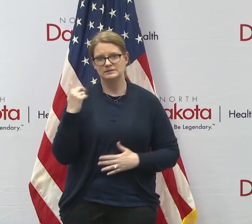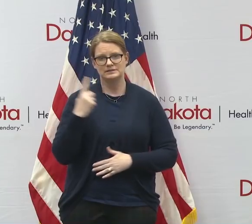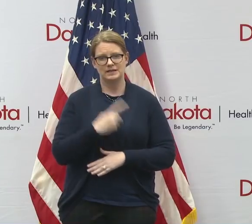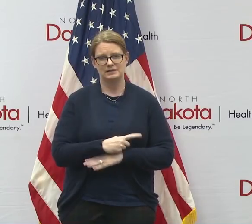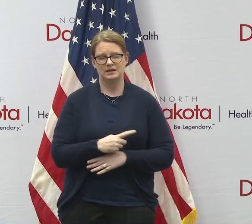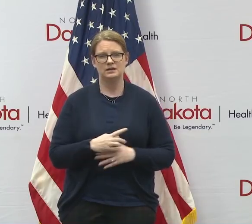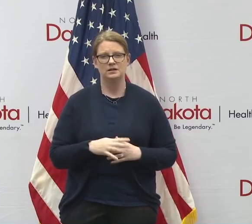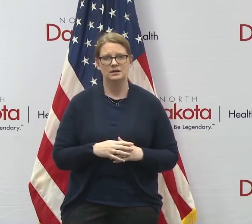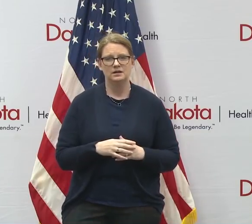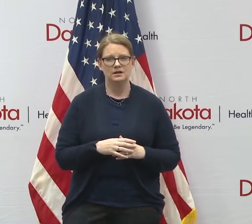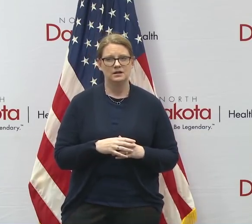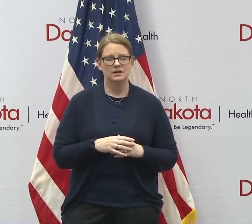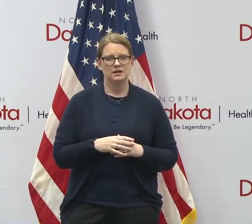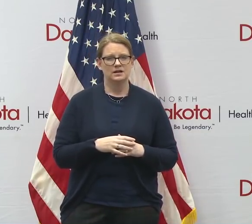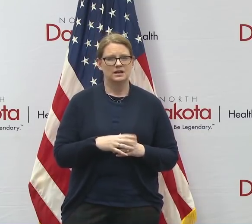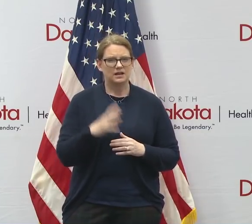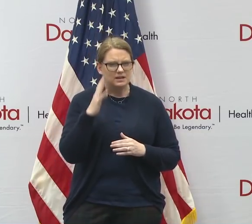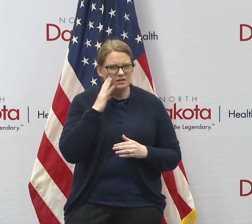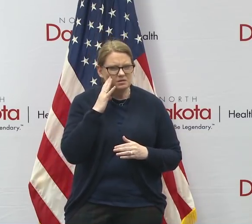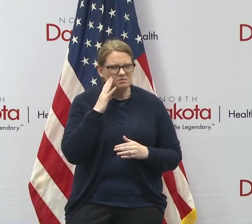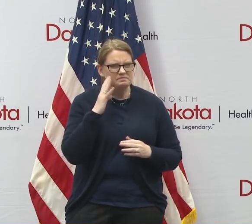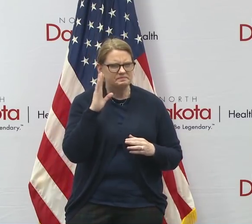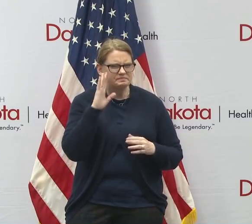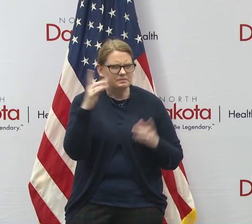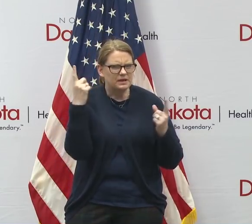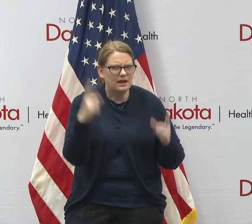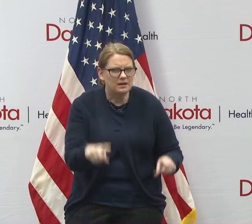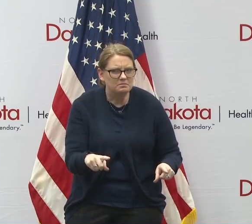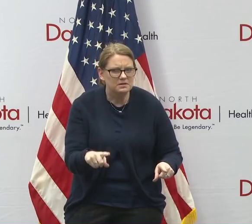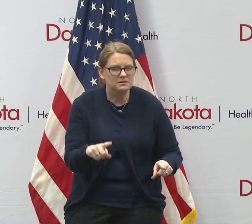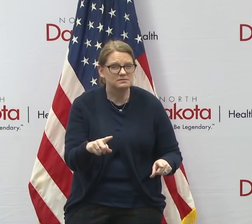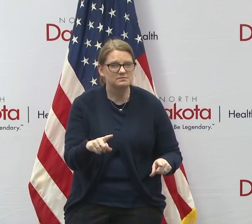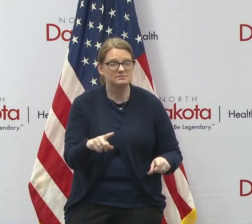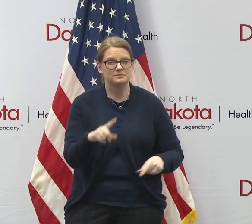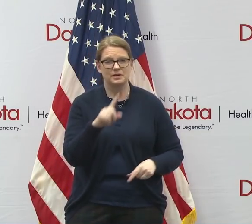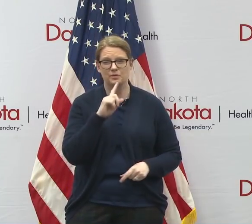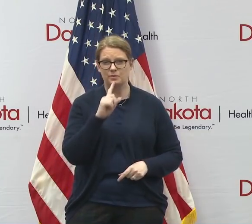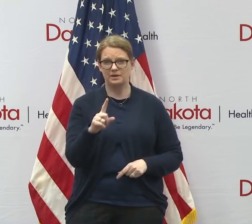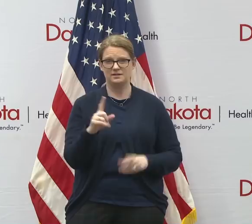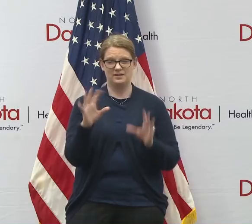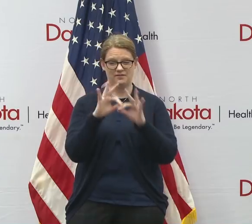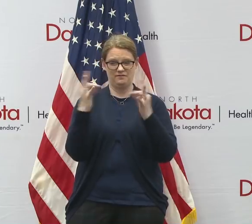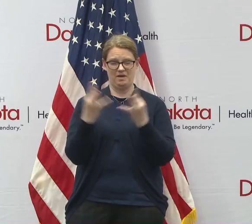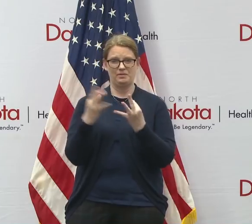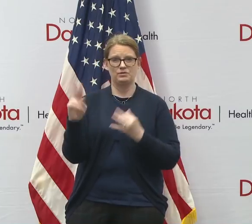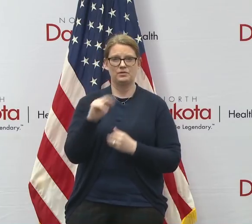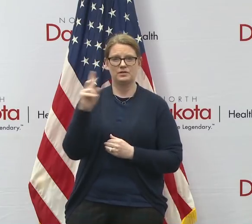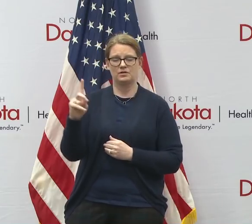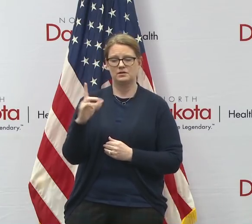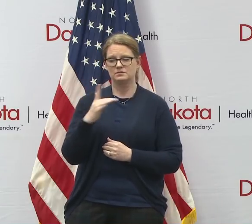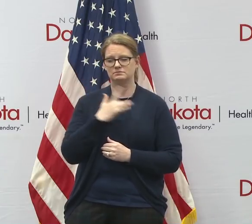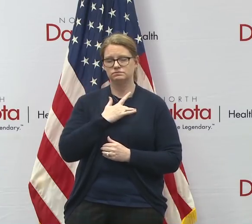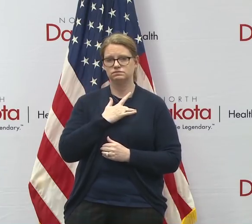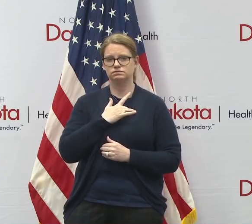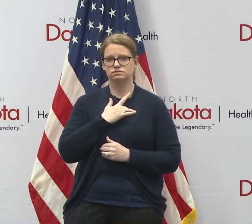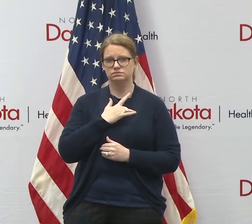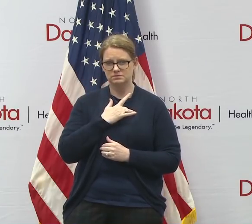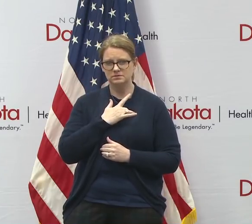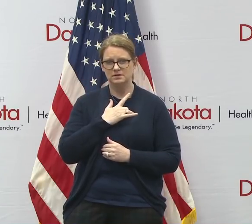While we knew this day was coming, it doesn't diminish the profound impact for a family in North Dakota losing a family